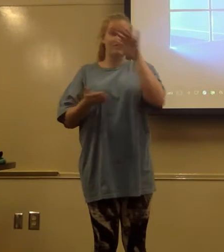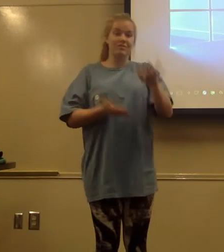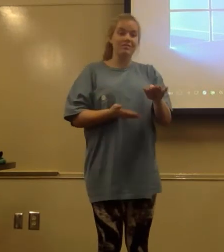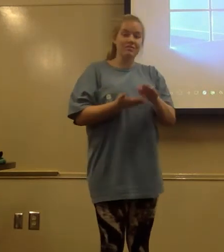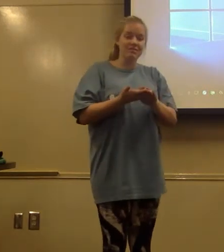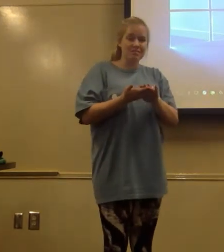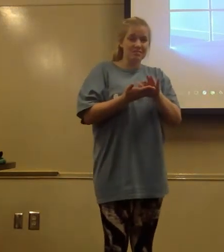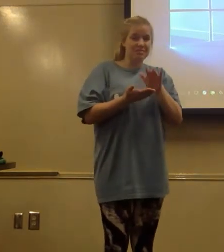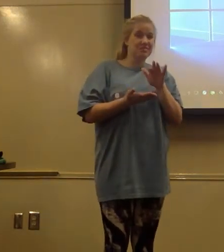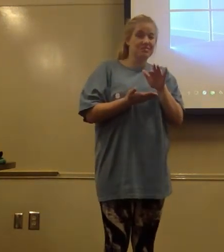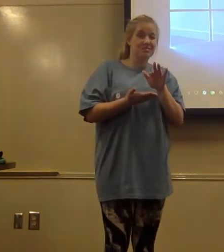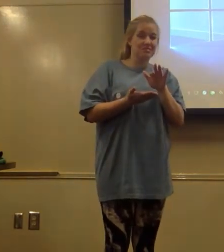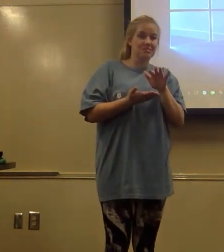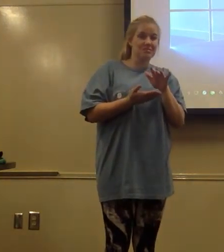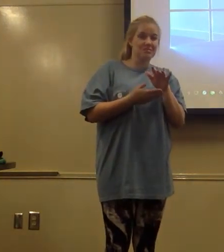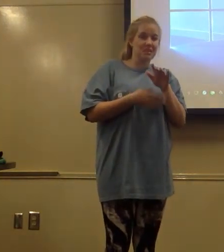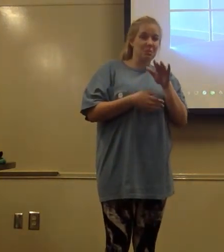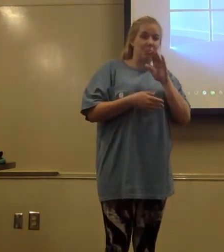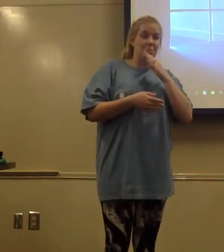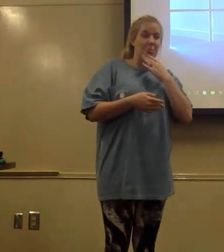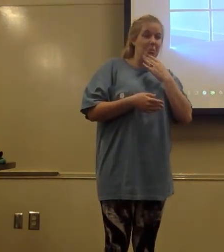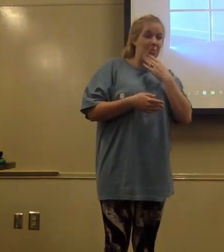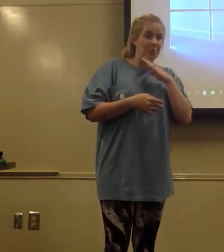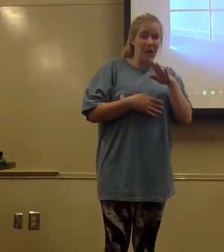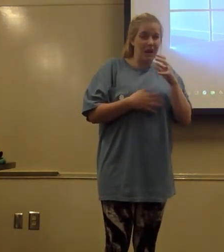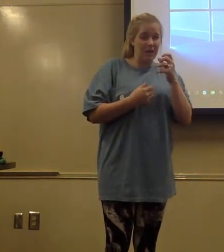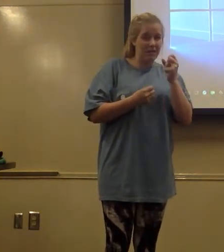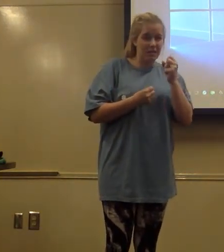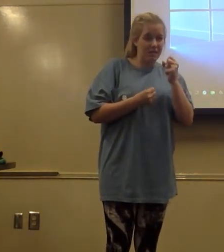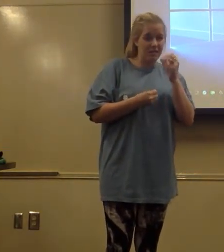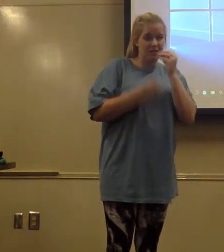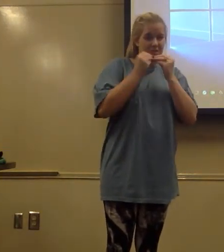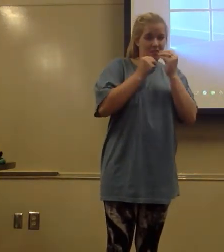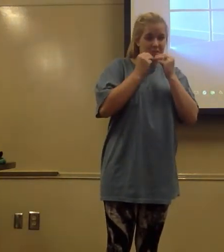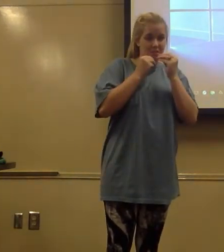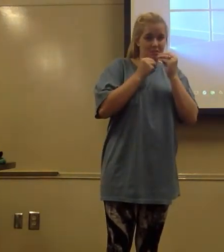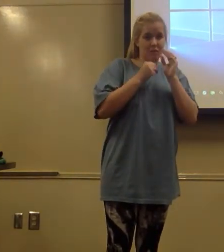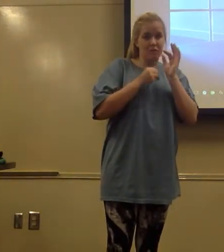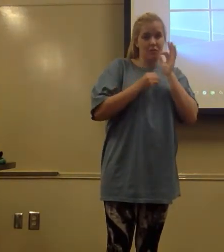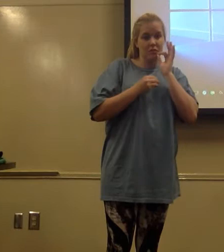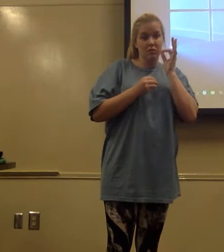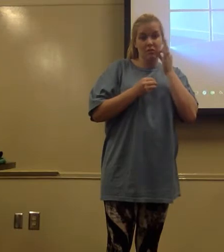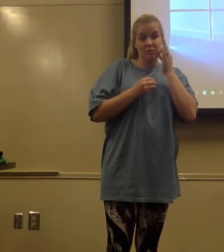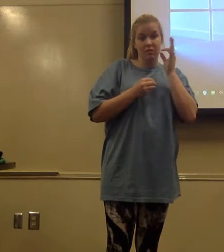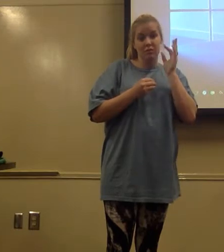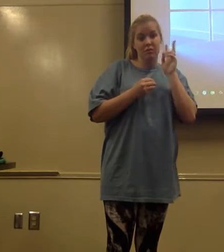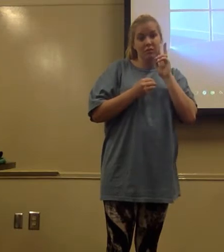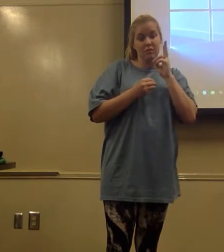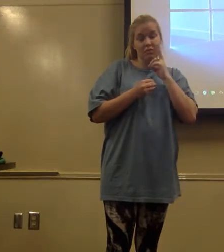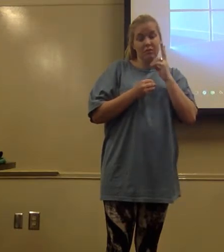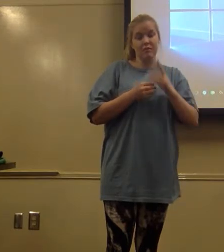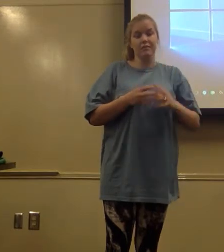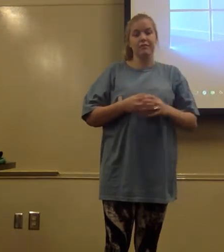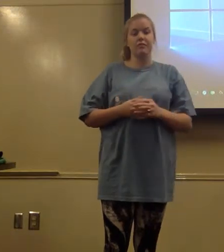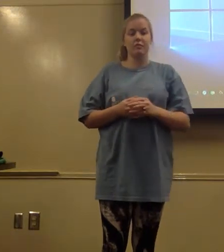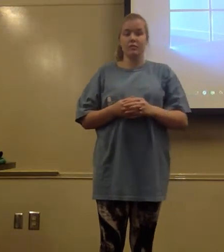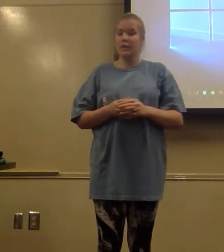There's only one diet ever been proven to reverse heart disease in the majority of patients, a plant-based diet. If that's